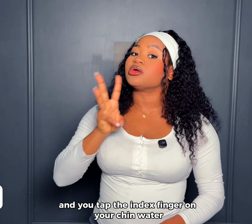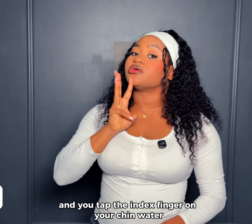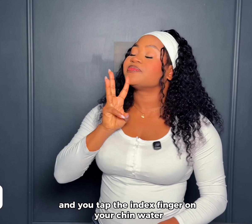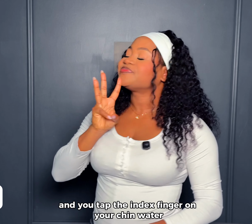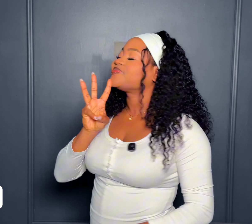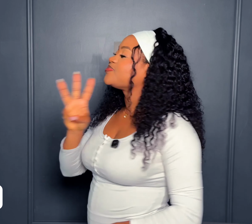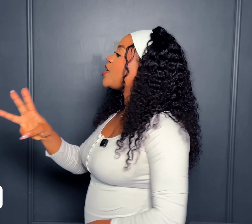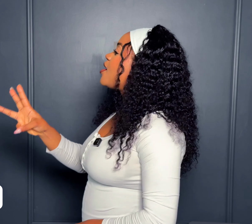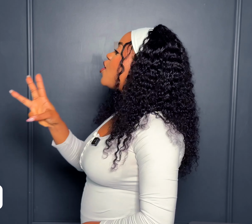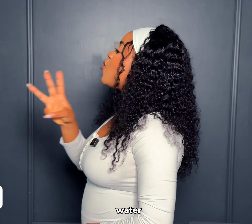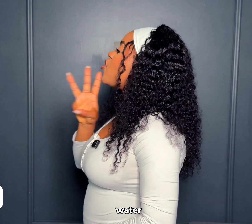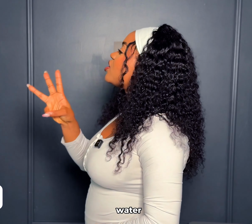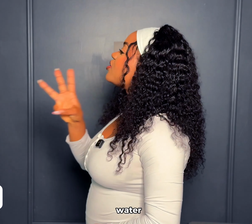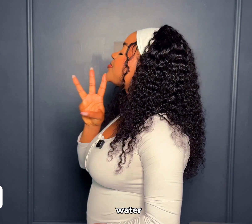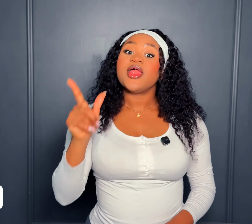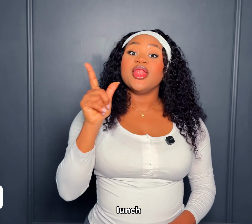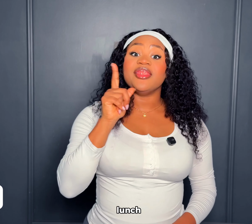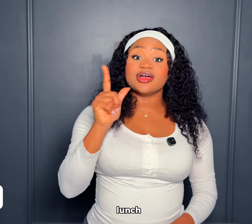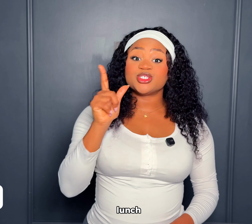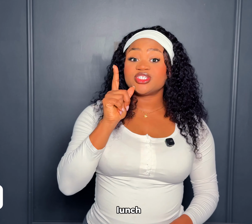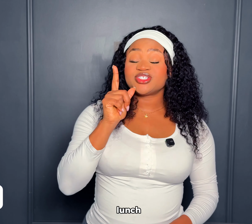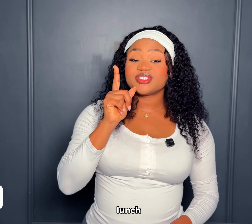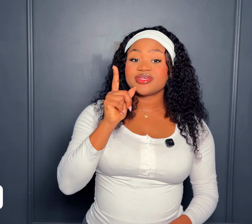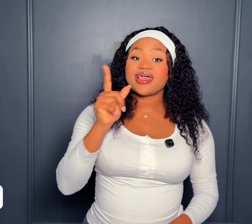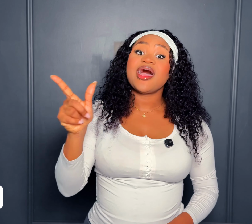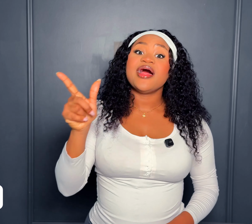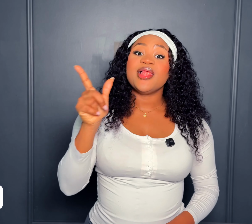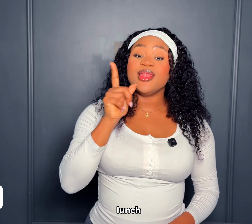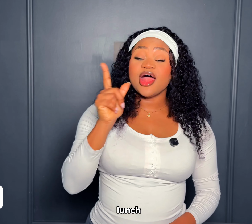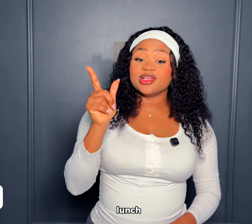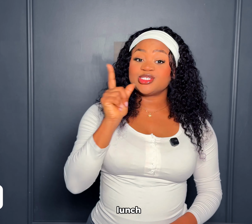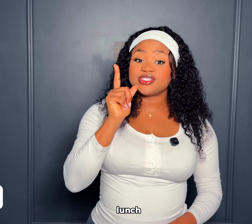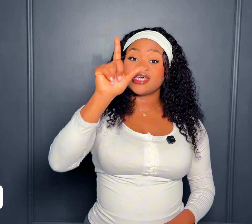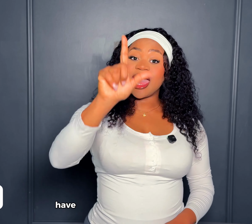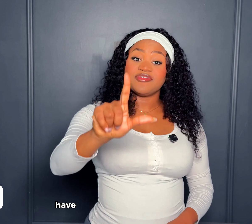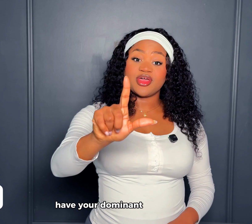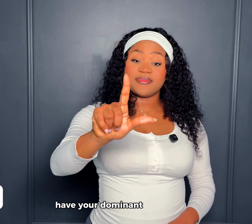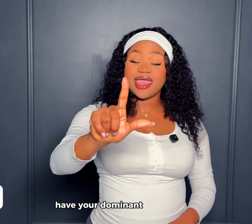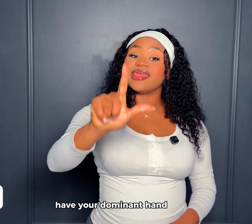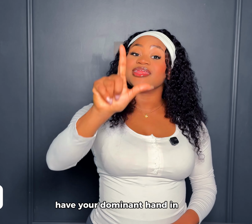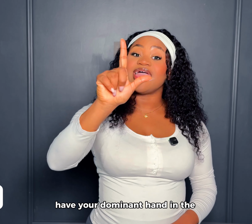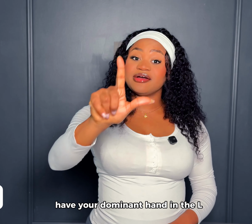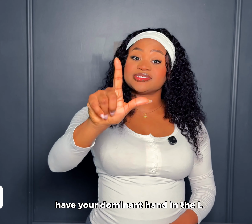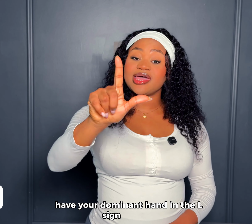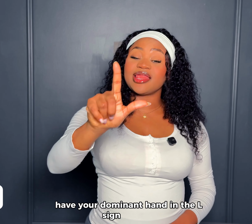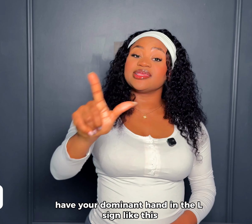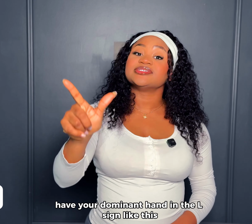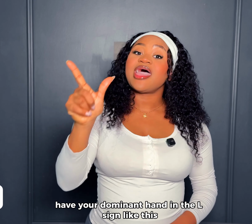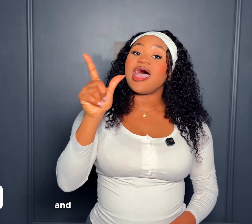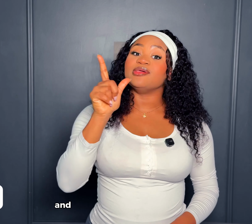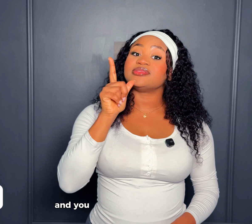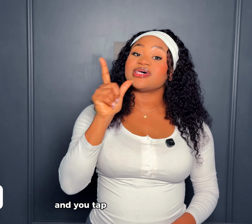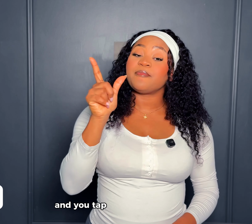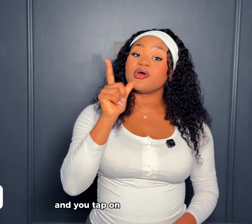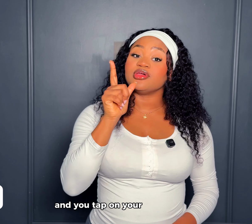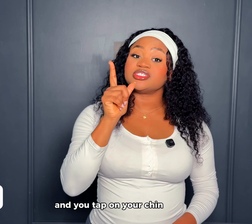Water. Water. Lunch. Lunch. Have your dominant hand in the L sign like this and you tap on your chin